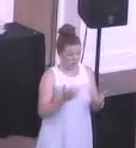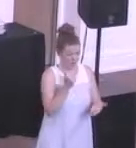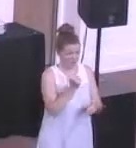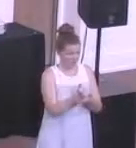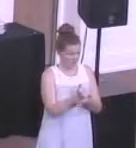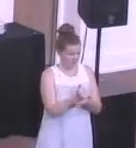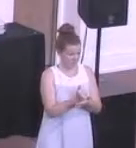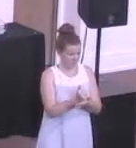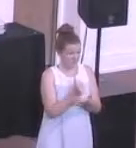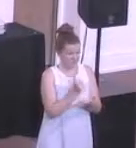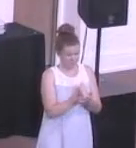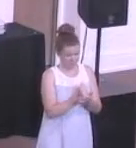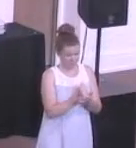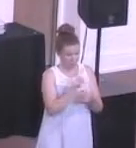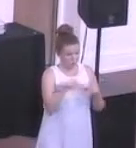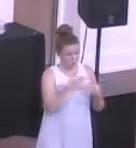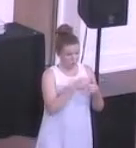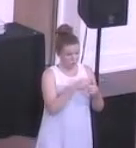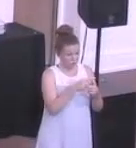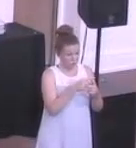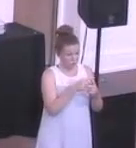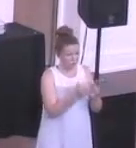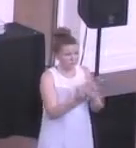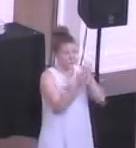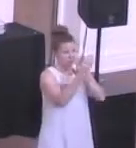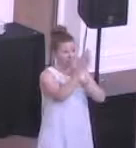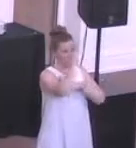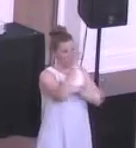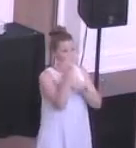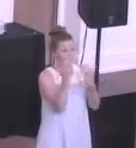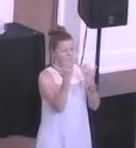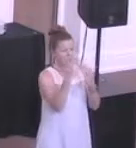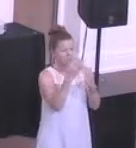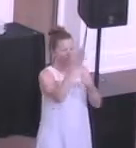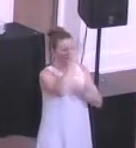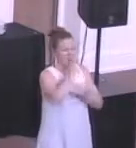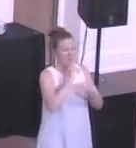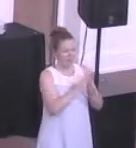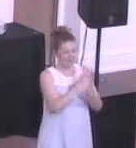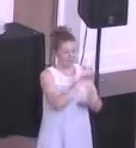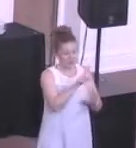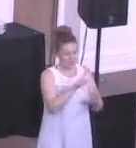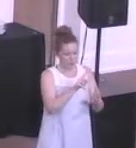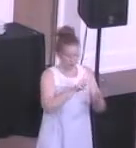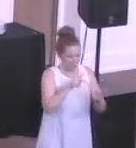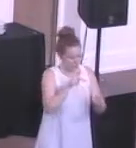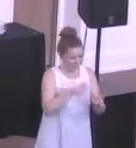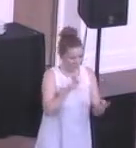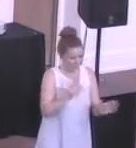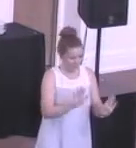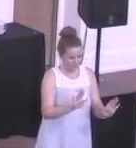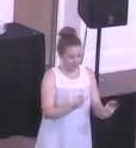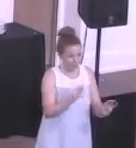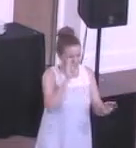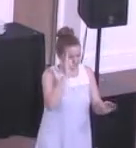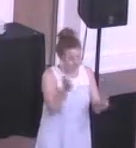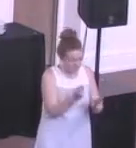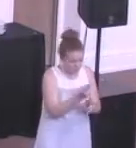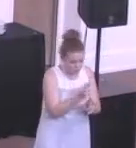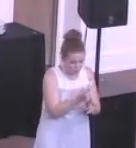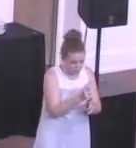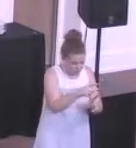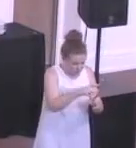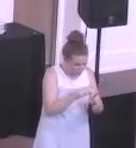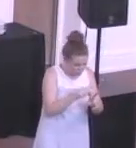Amen? When you come before God, he doesn't ask you to be perfect. He chooses to use you. That is an